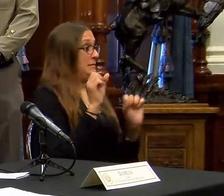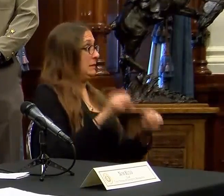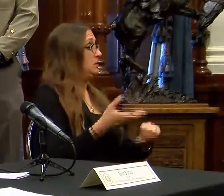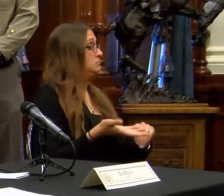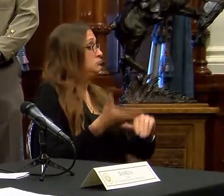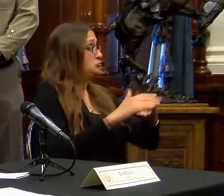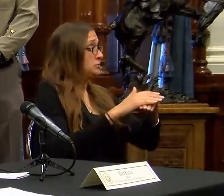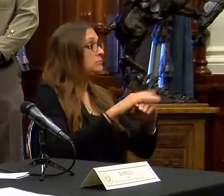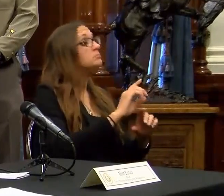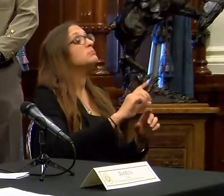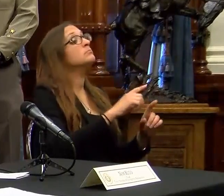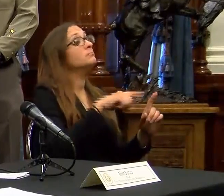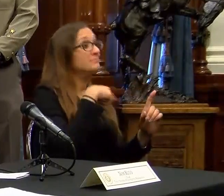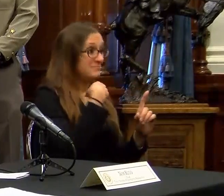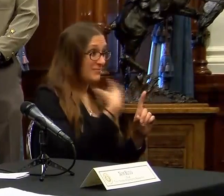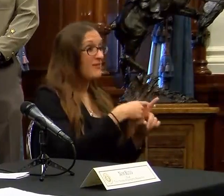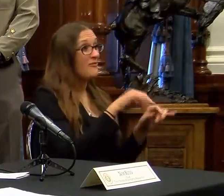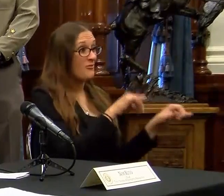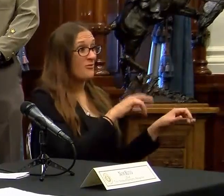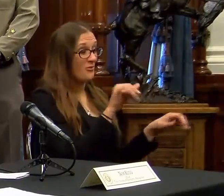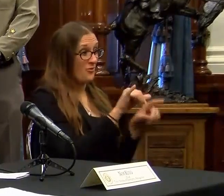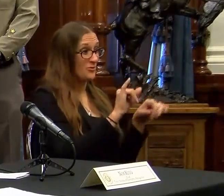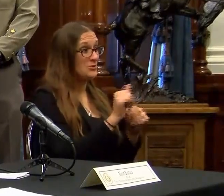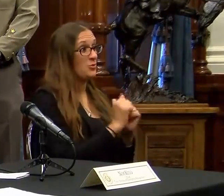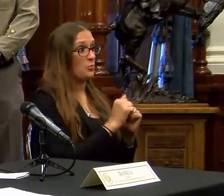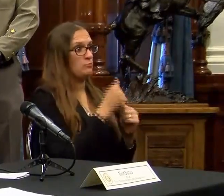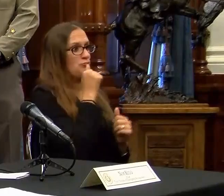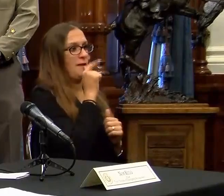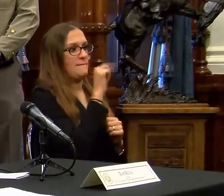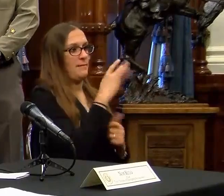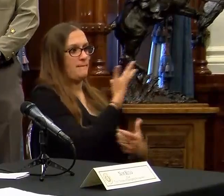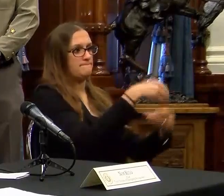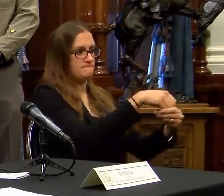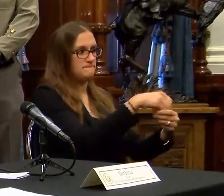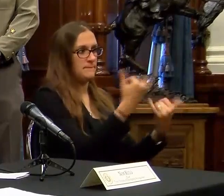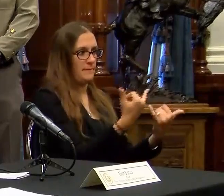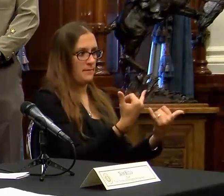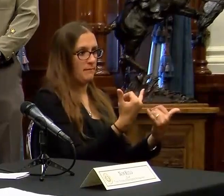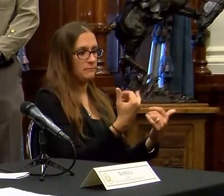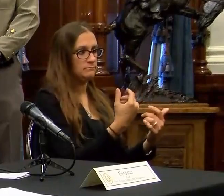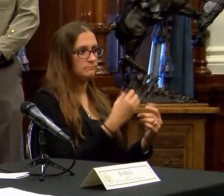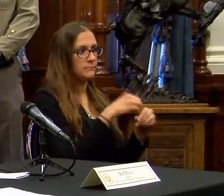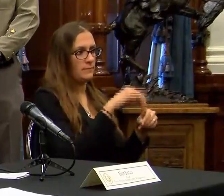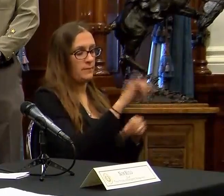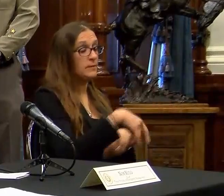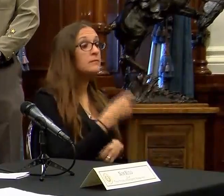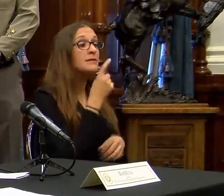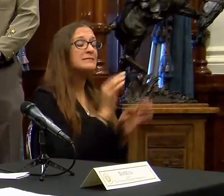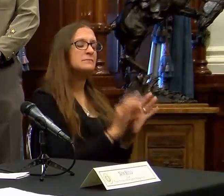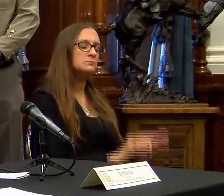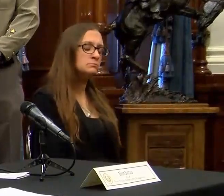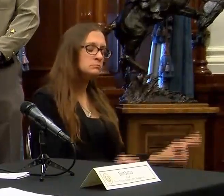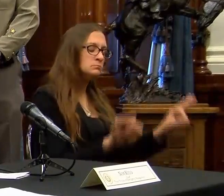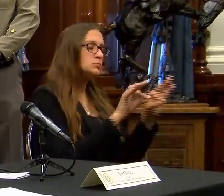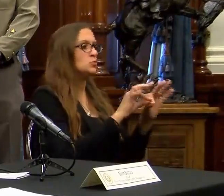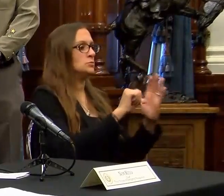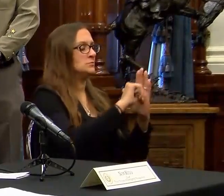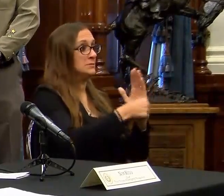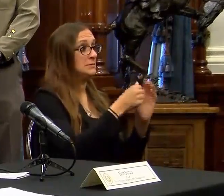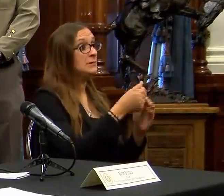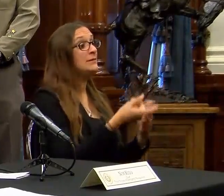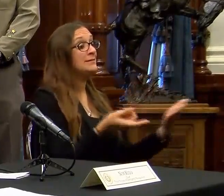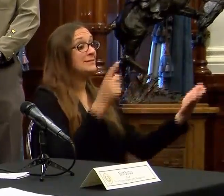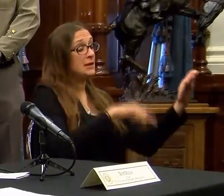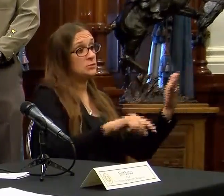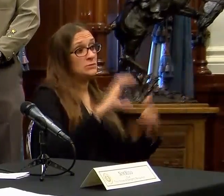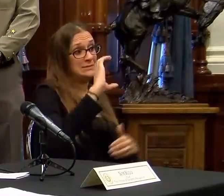increase, also with private labs coming online. Importantly, next week,